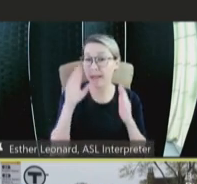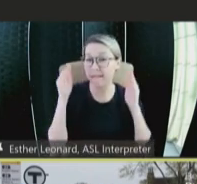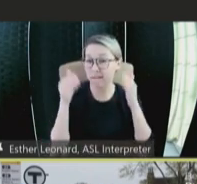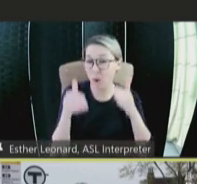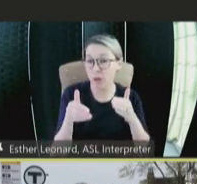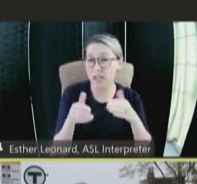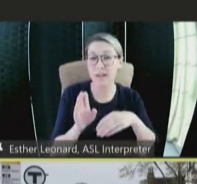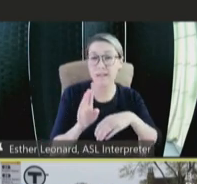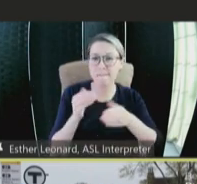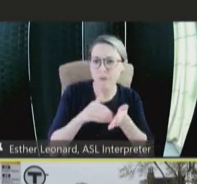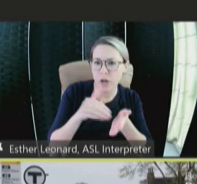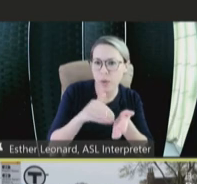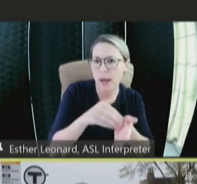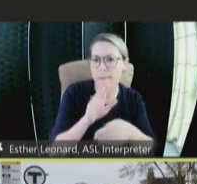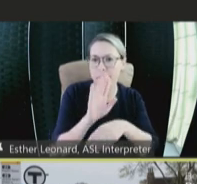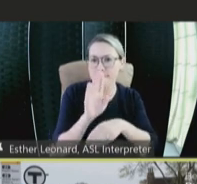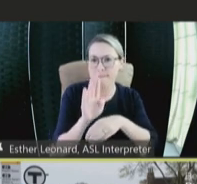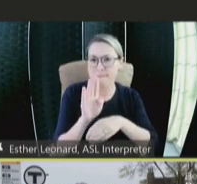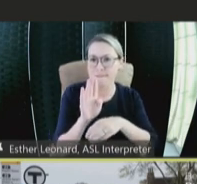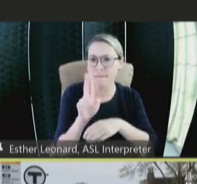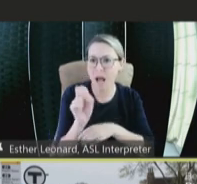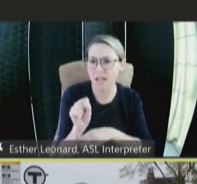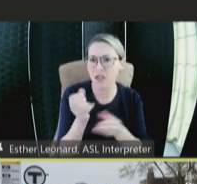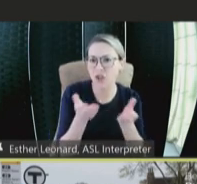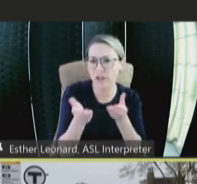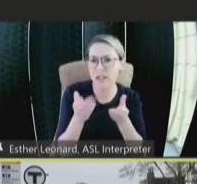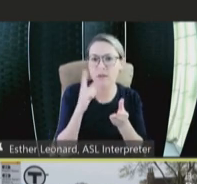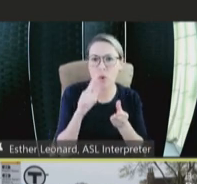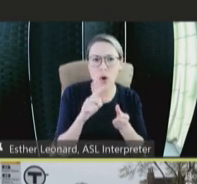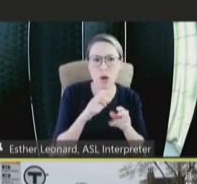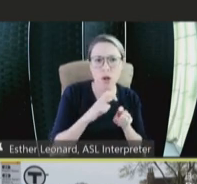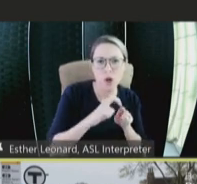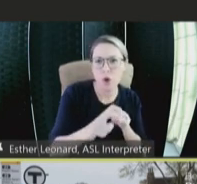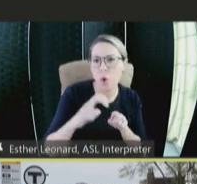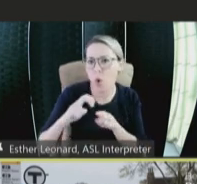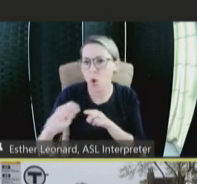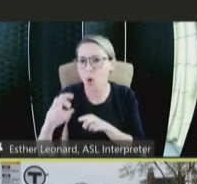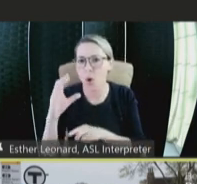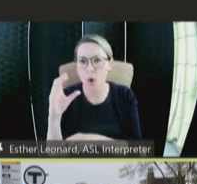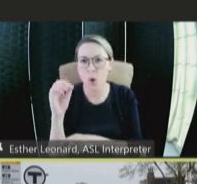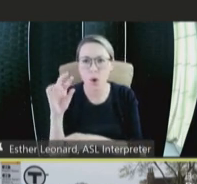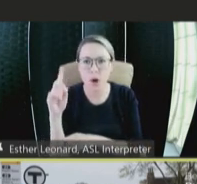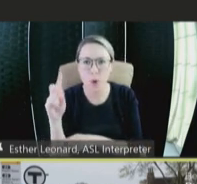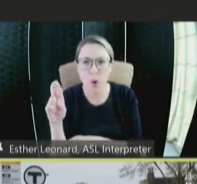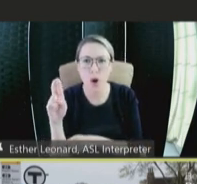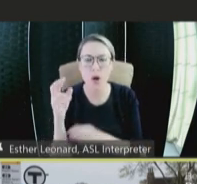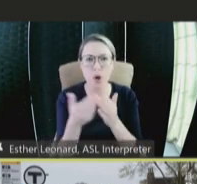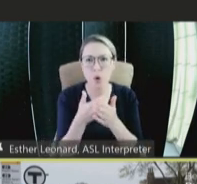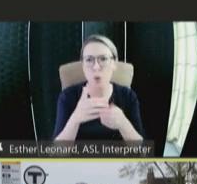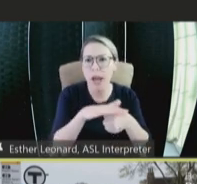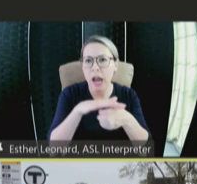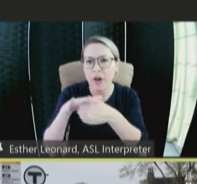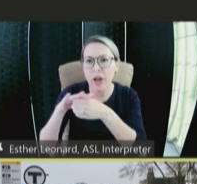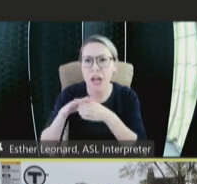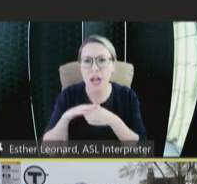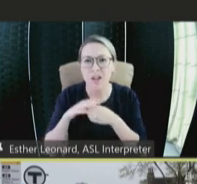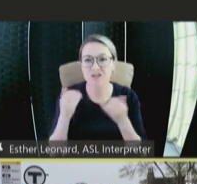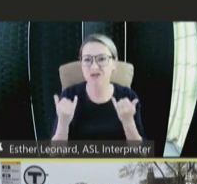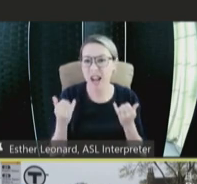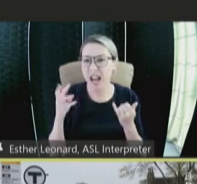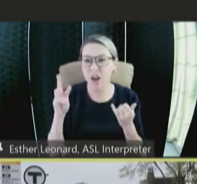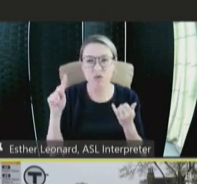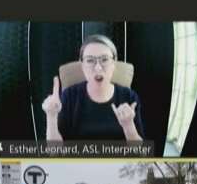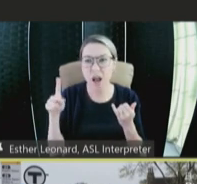bus service on corridors and to locations that are not served well by the rapid transit network